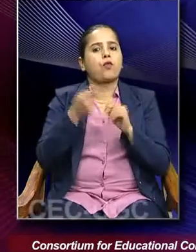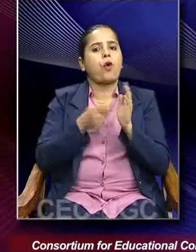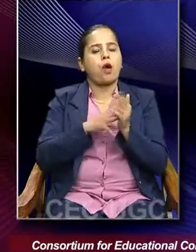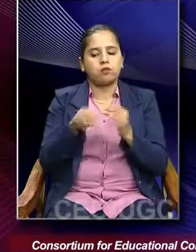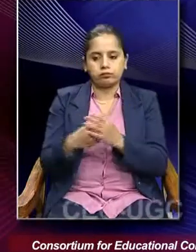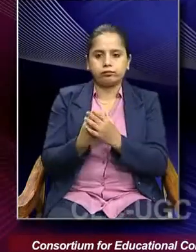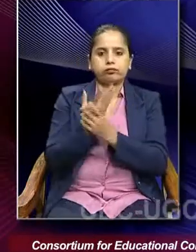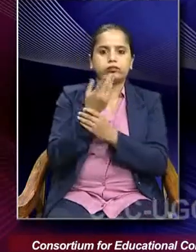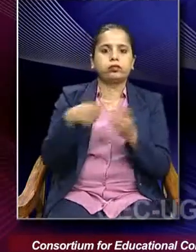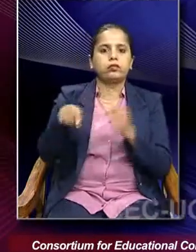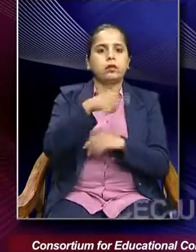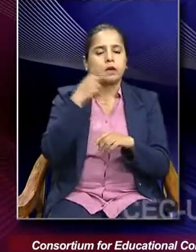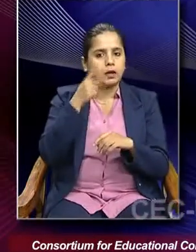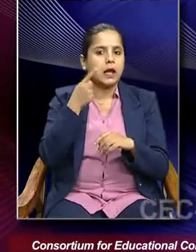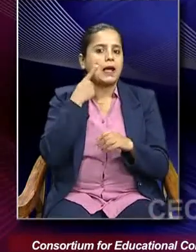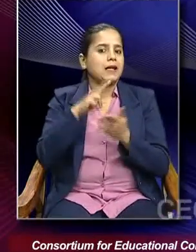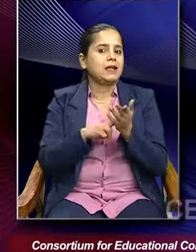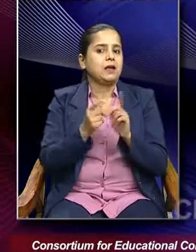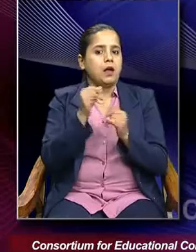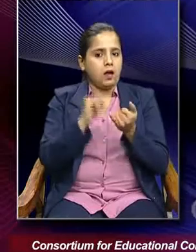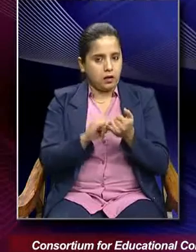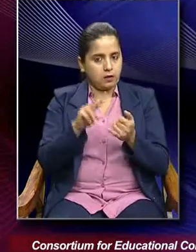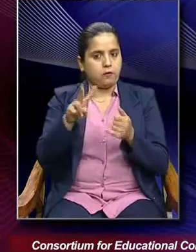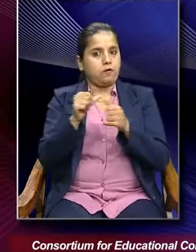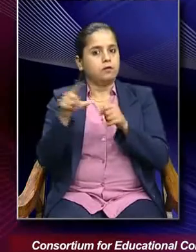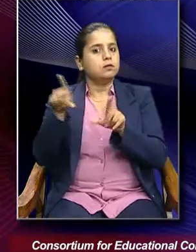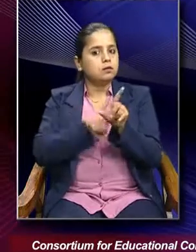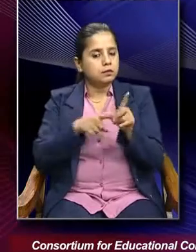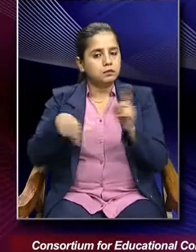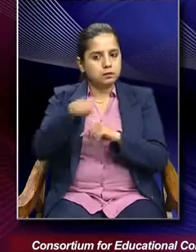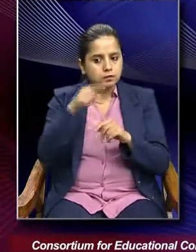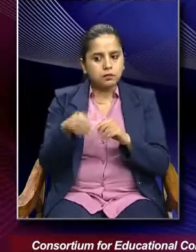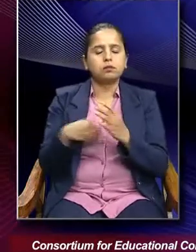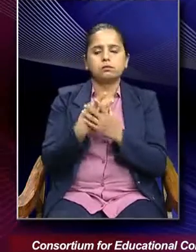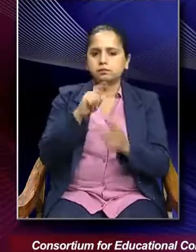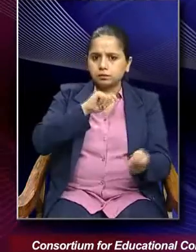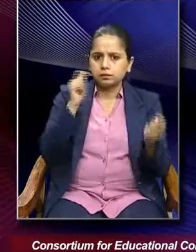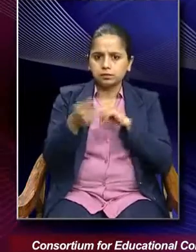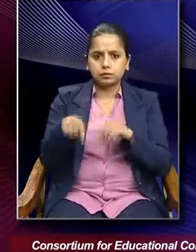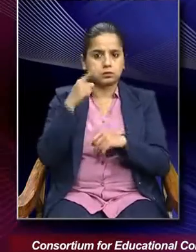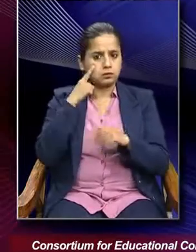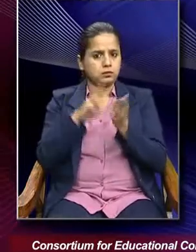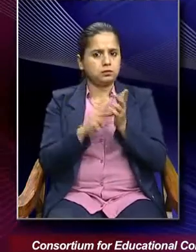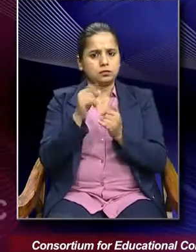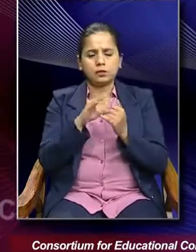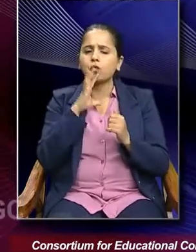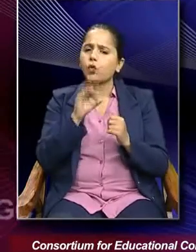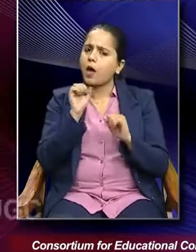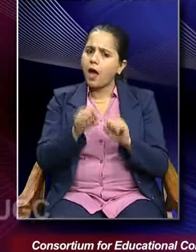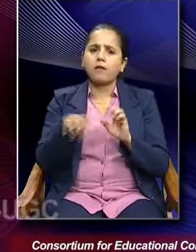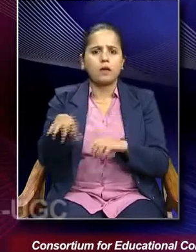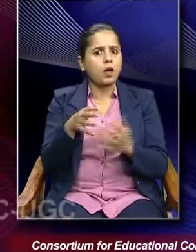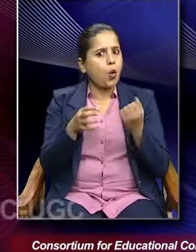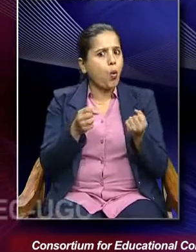evolved during Indus Valley Civilization. Indus Valley Civilization definitely holds a